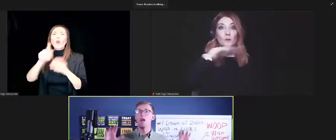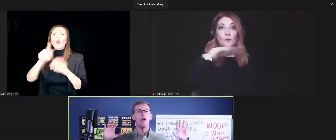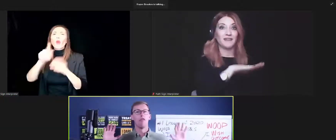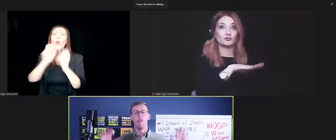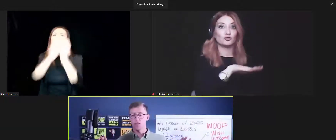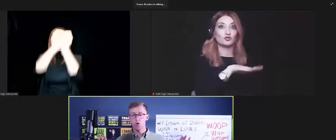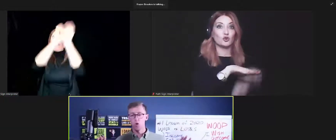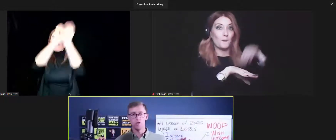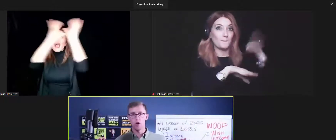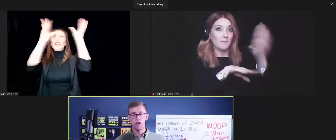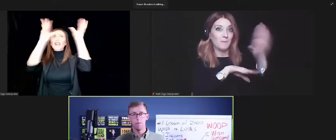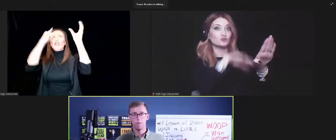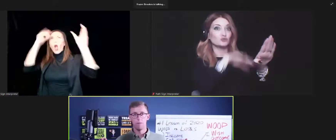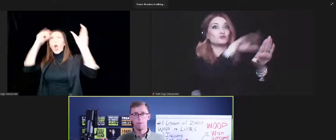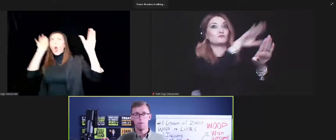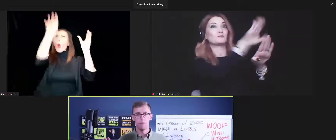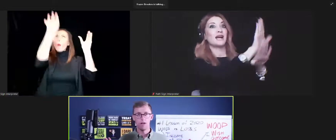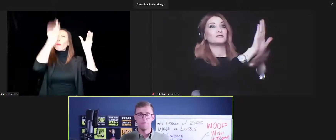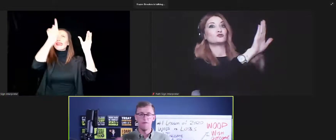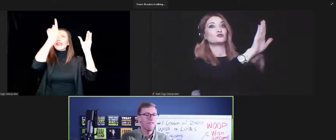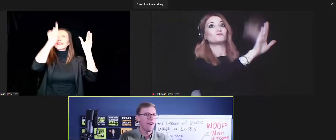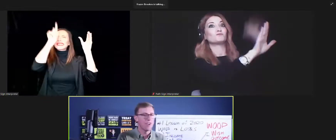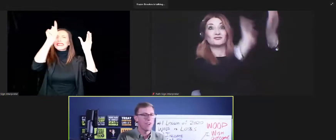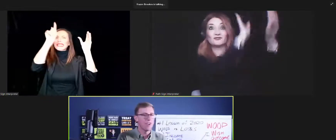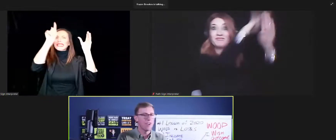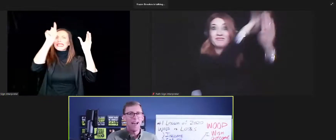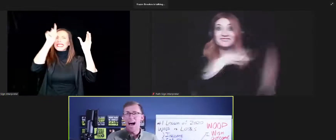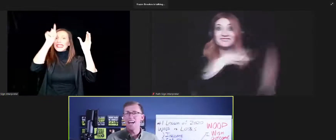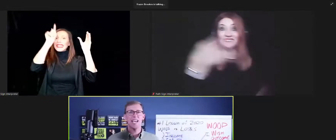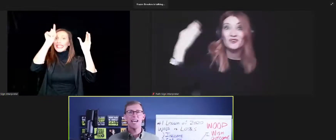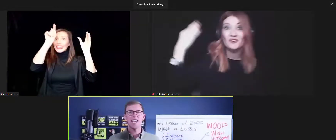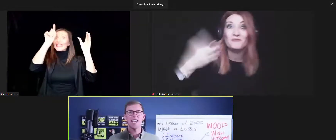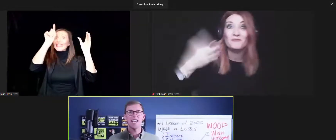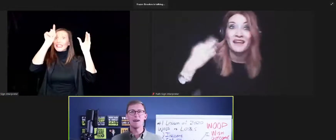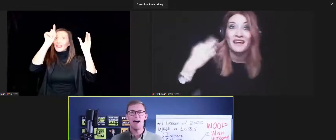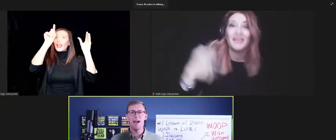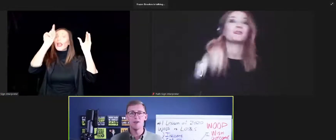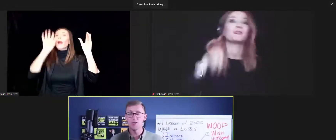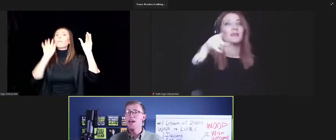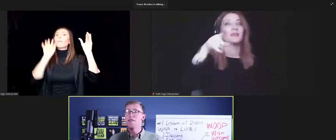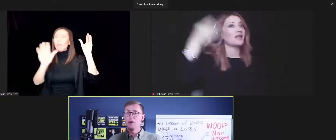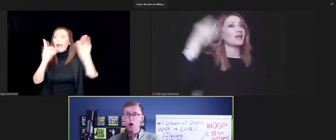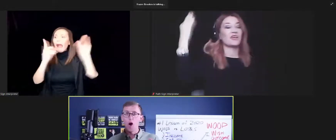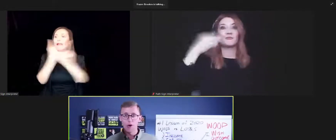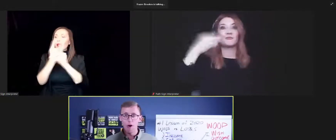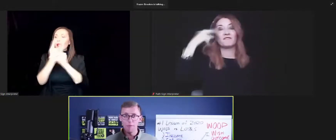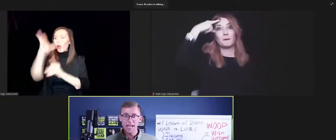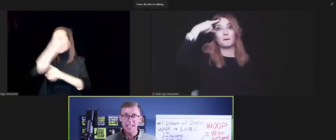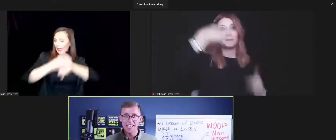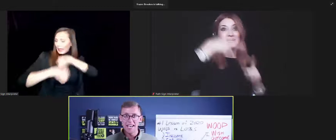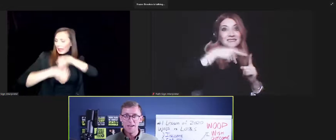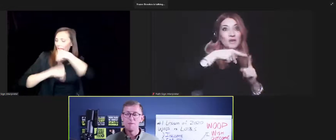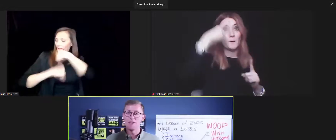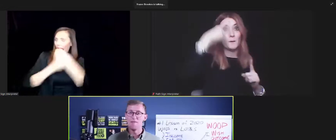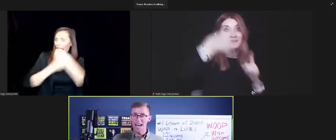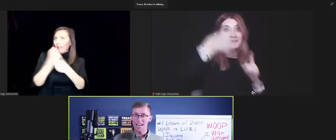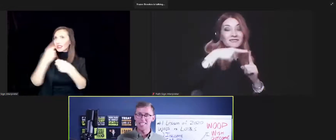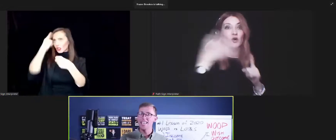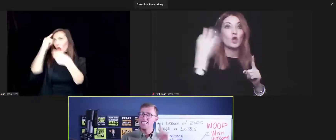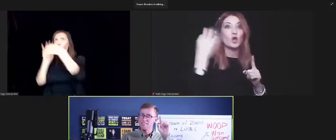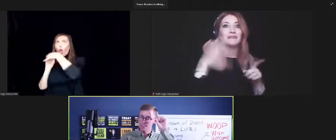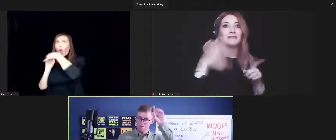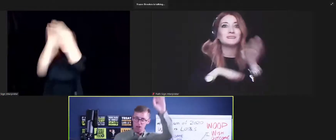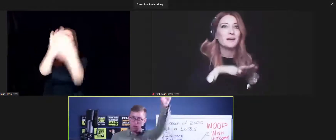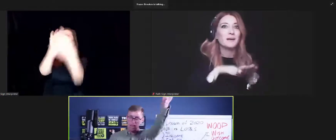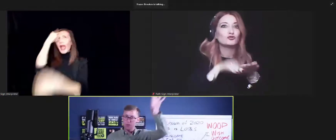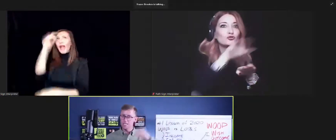happen. That's all you've got to do. It's very, very simple. Ask anyone who's climbed Mount Everest. They'll overcomplicate it, but in reality,